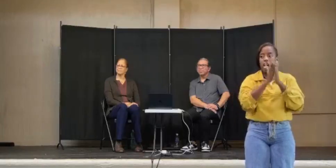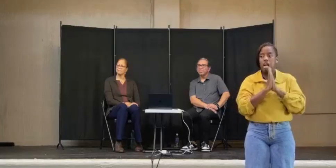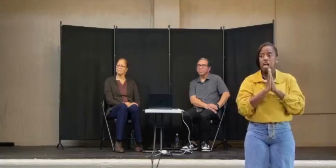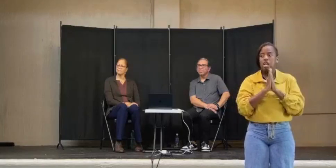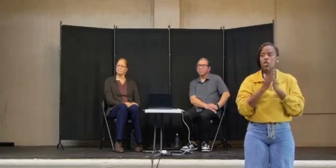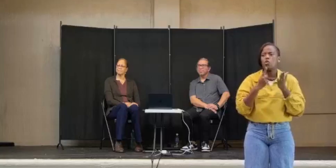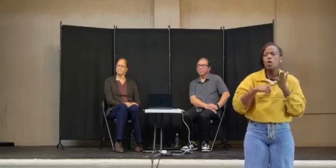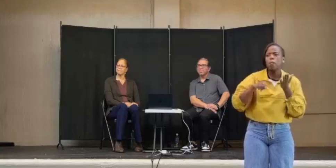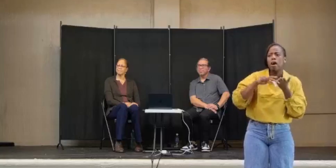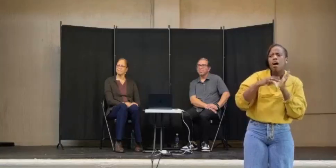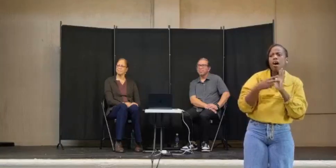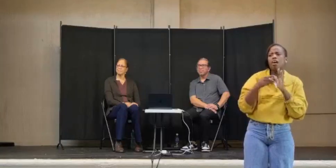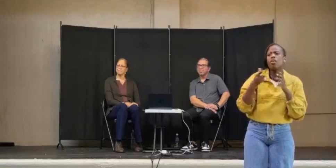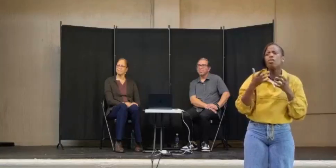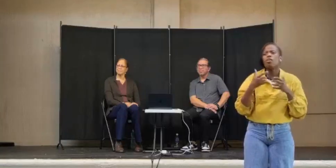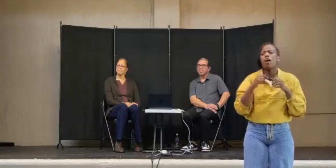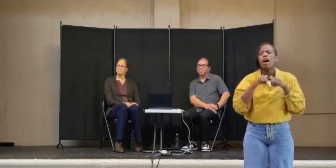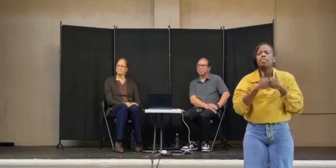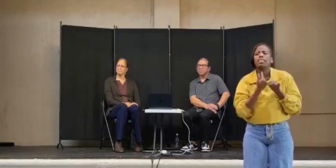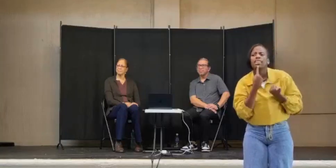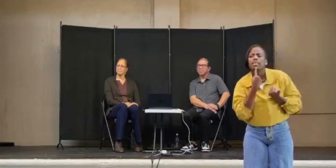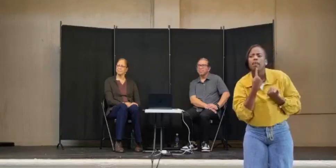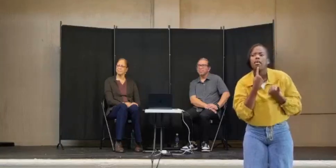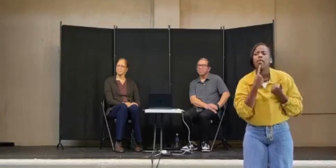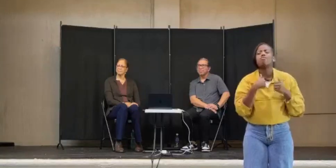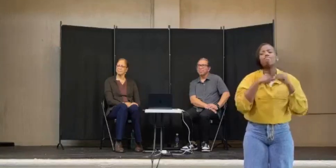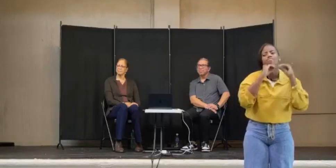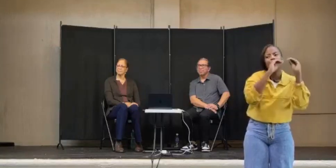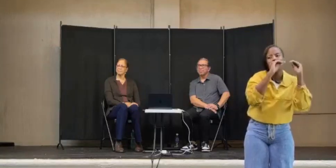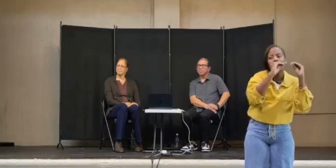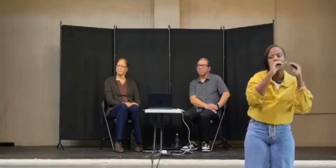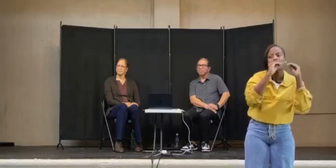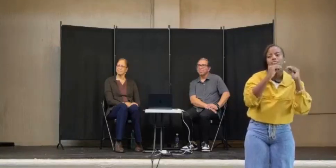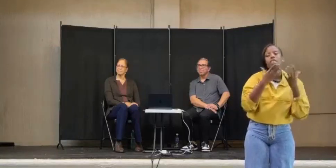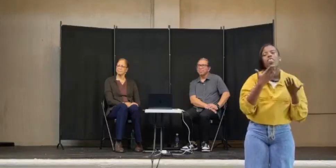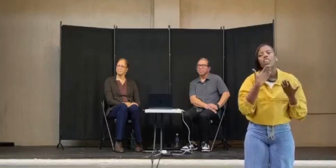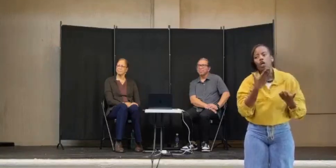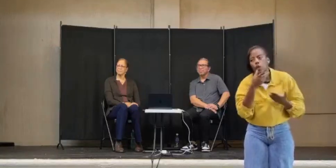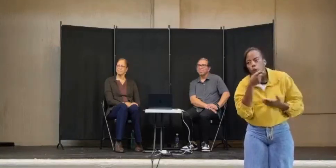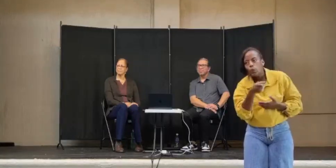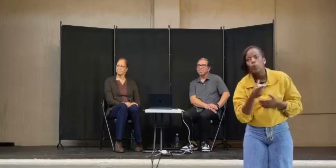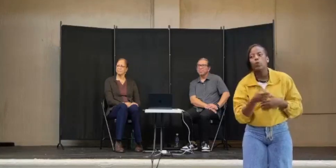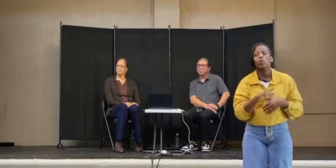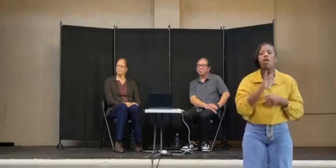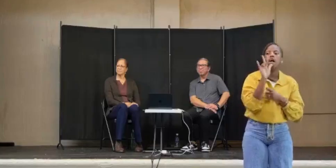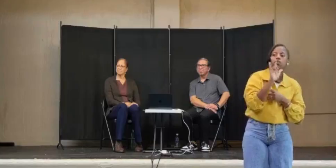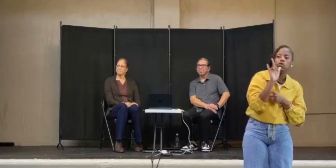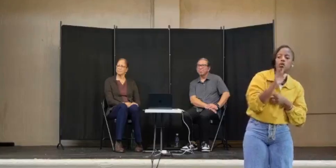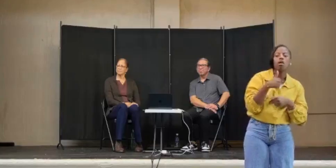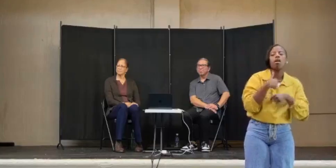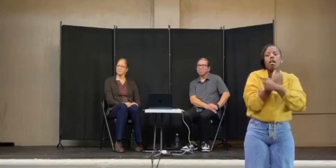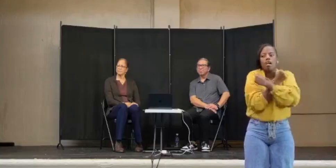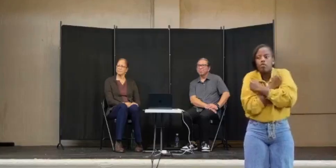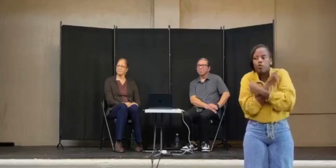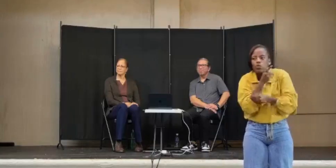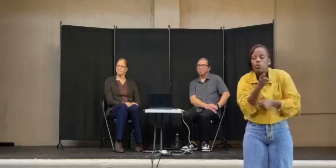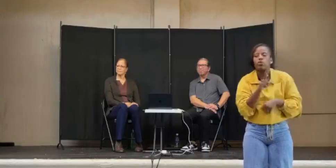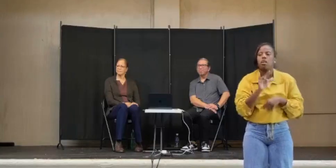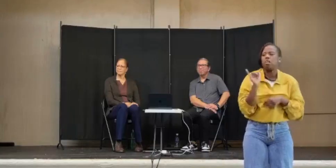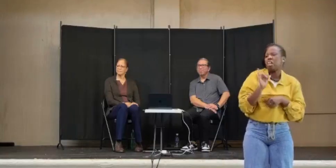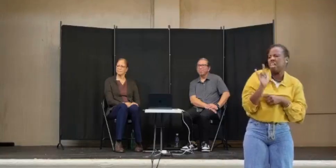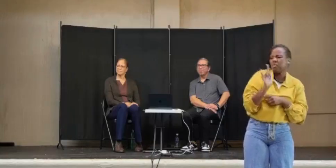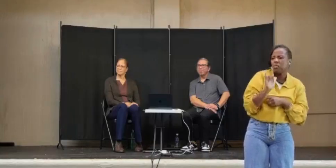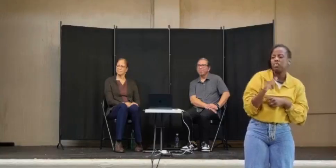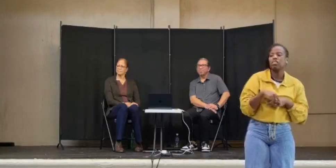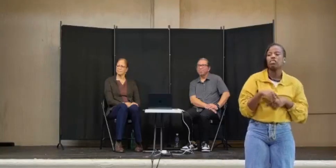I try to gesture with my family and things like that. But also I try to teach